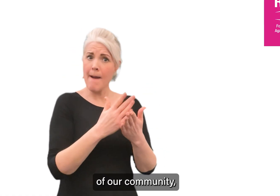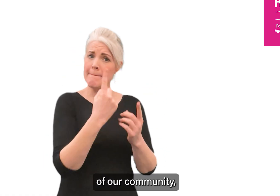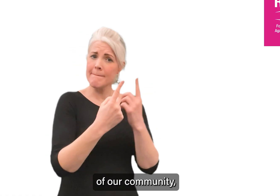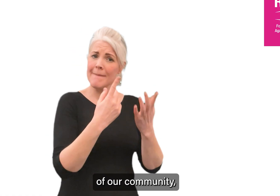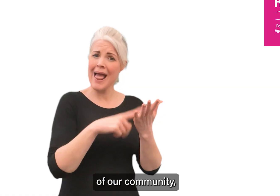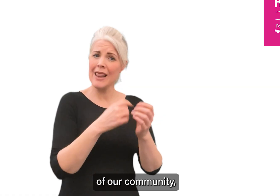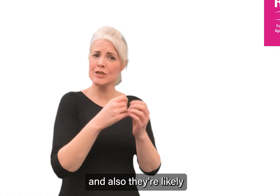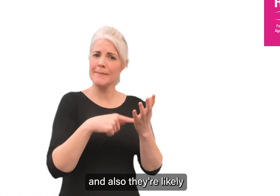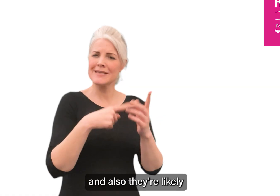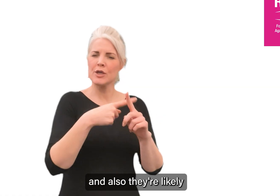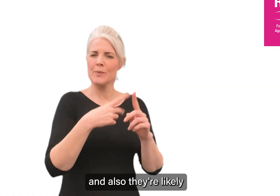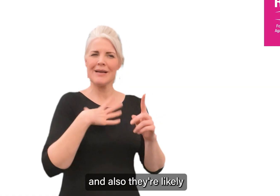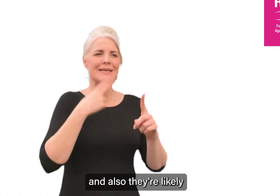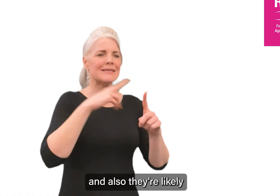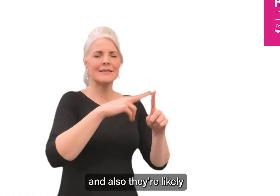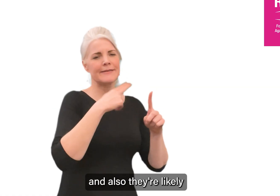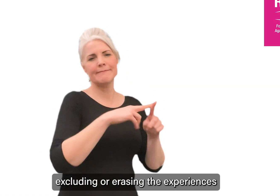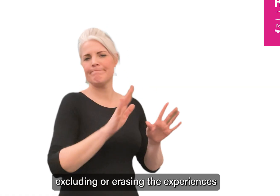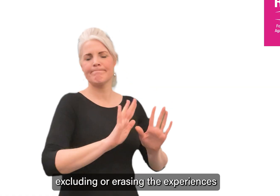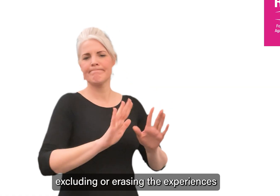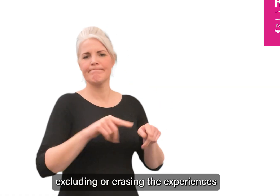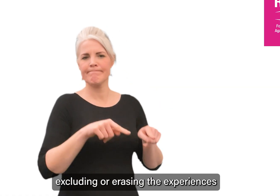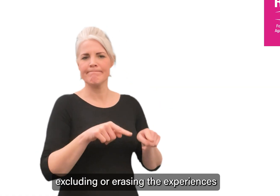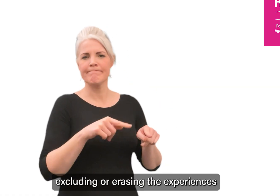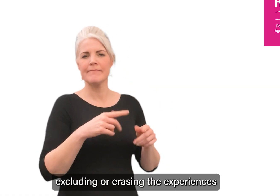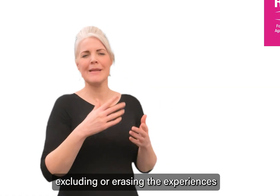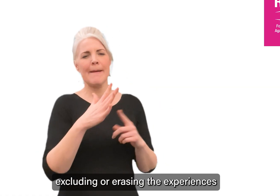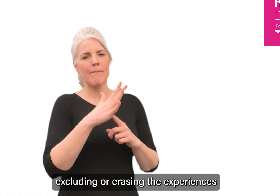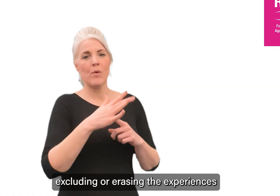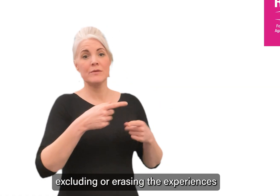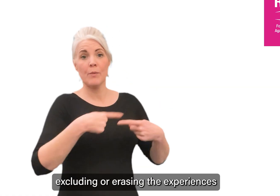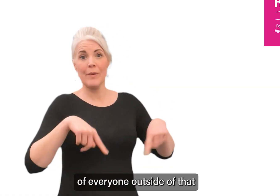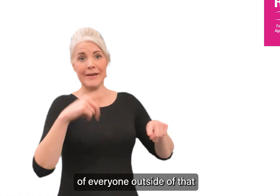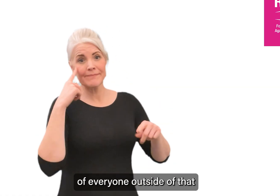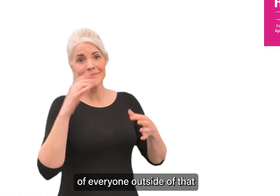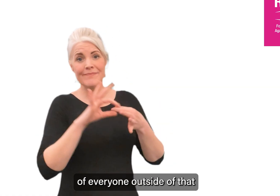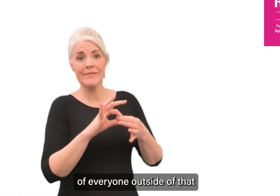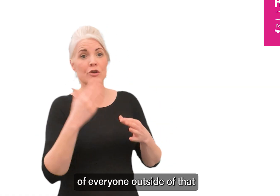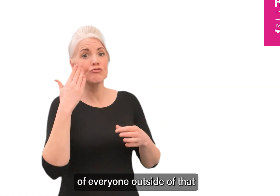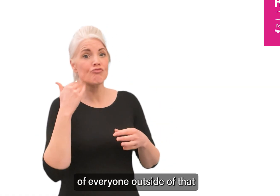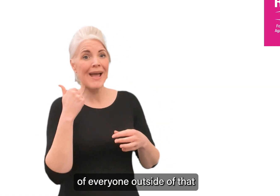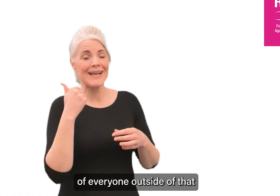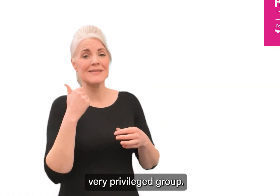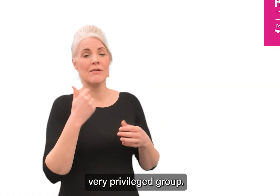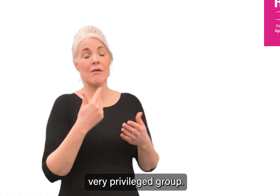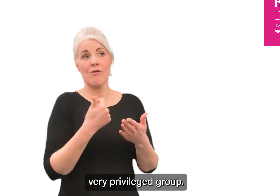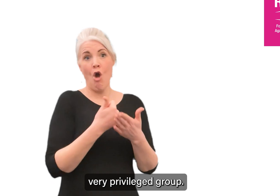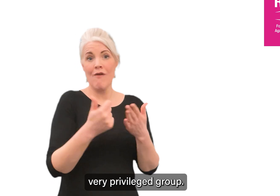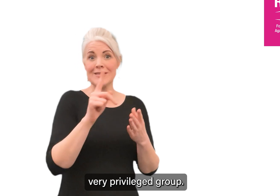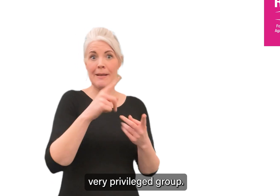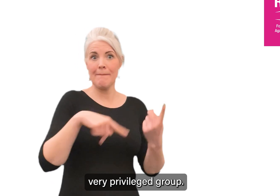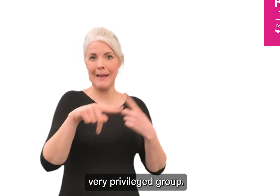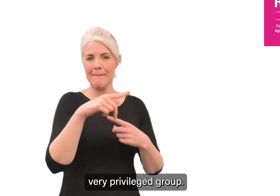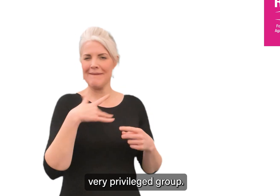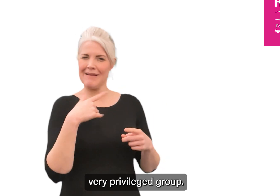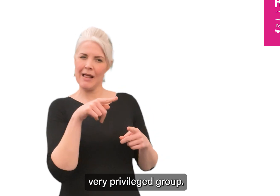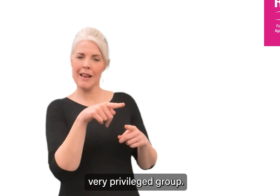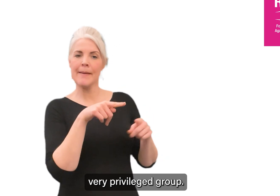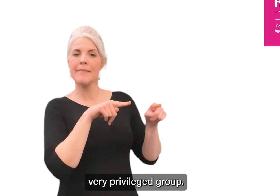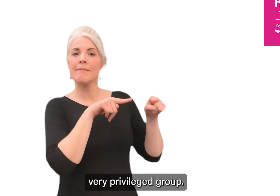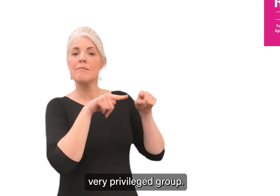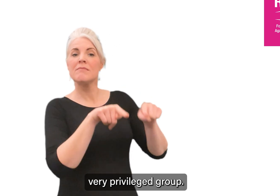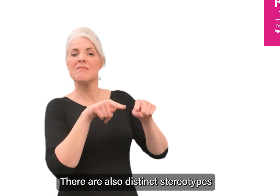of our community, and also they're likely excluding or erasing the experiences of everyone outside of that very privileged